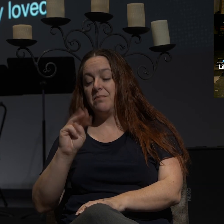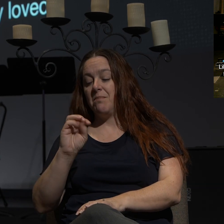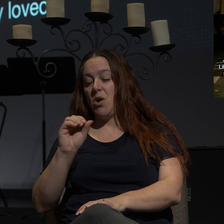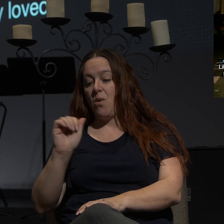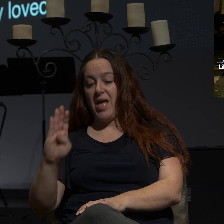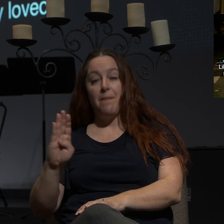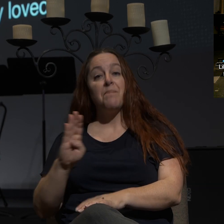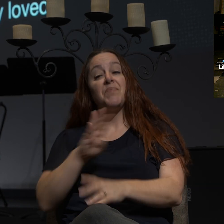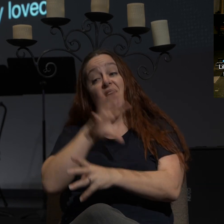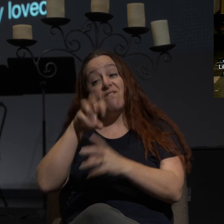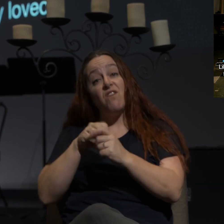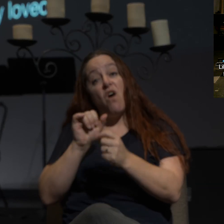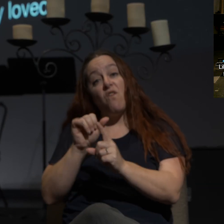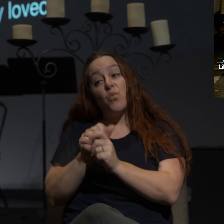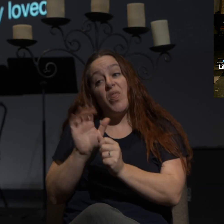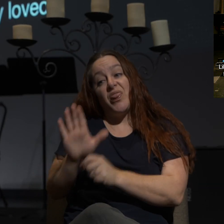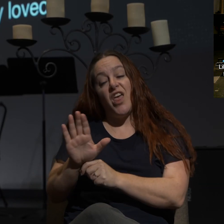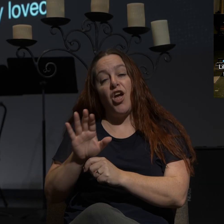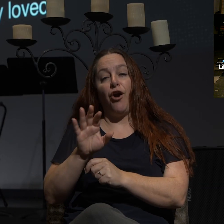fertility rites.